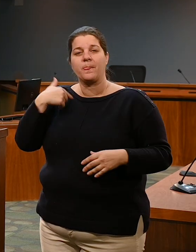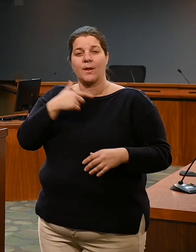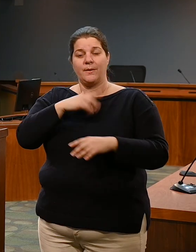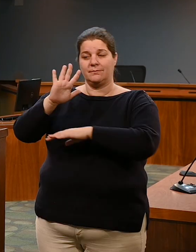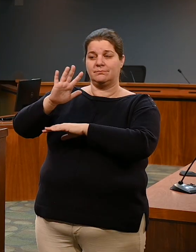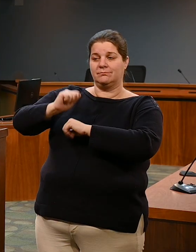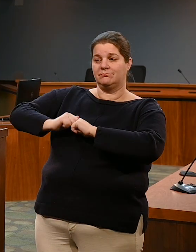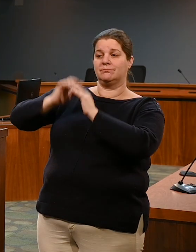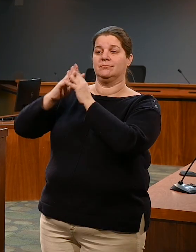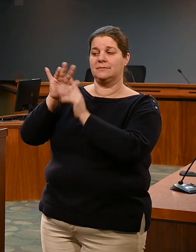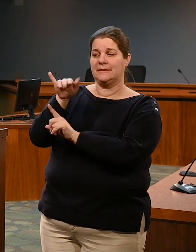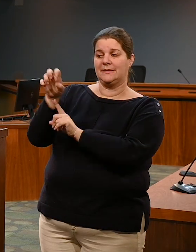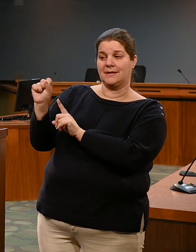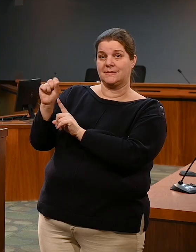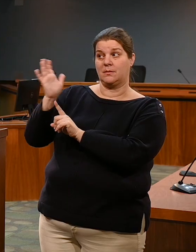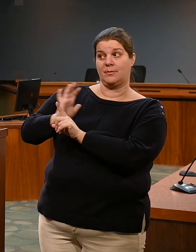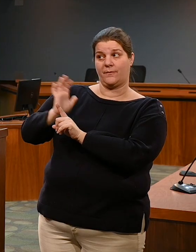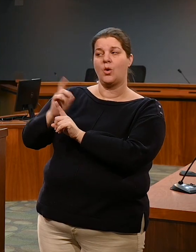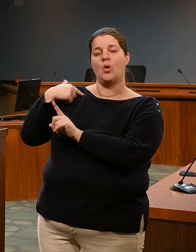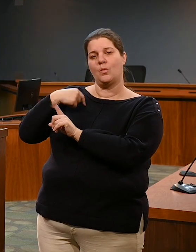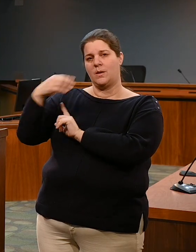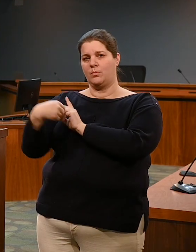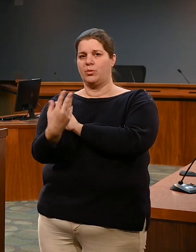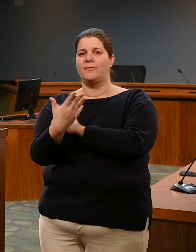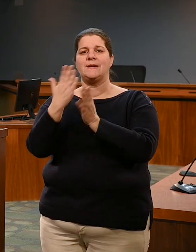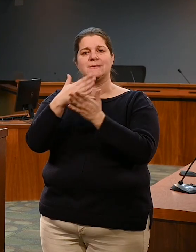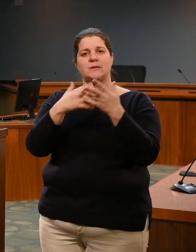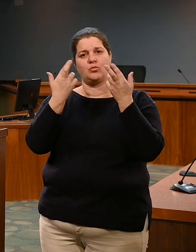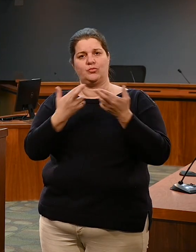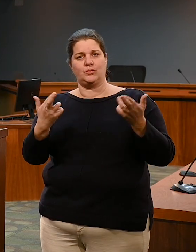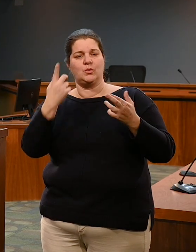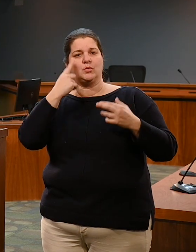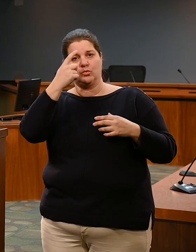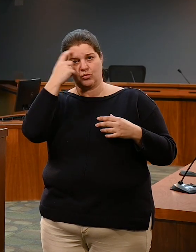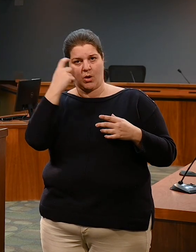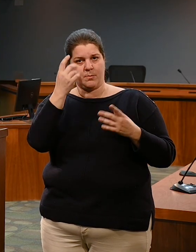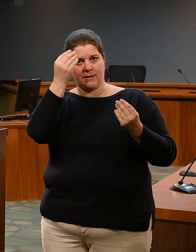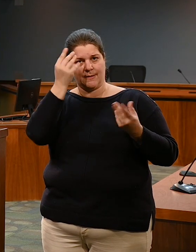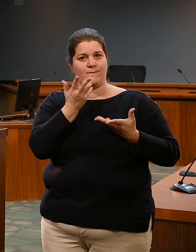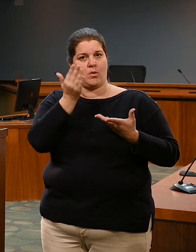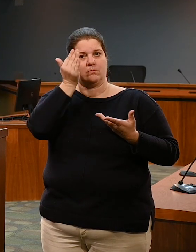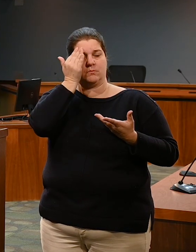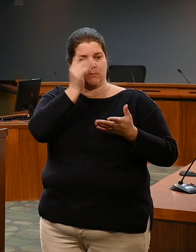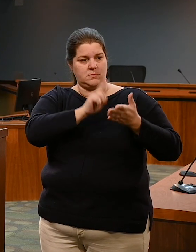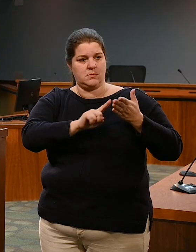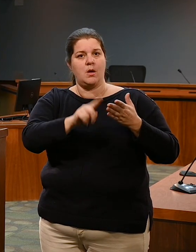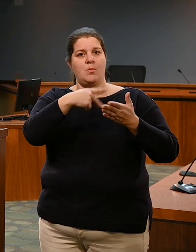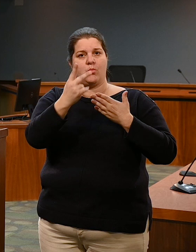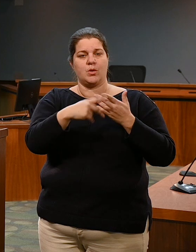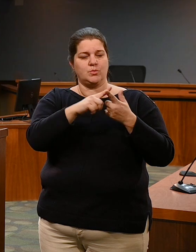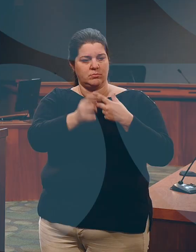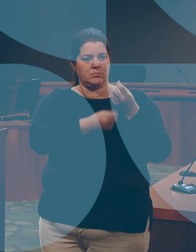year, we also provided additional resources to trauma-informed programs to better support our young people.